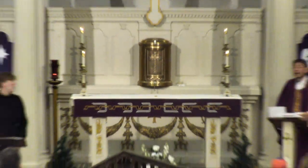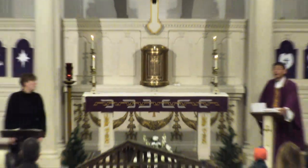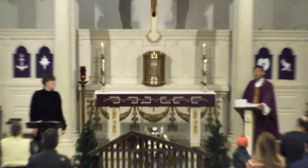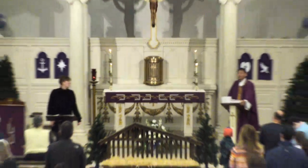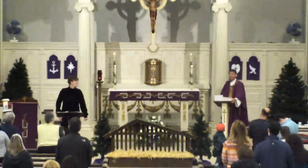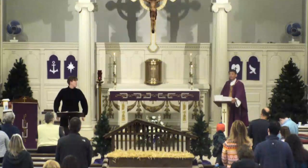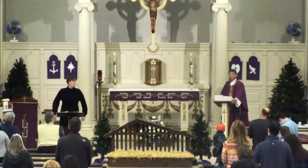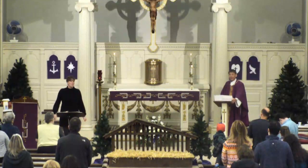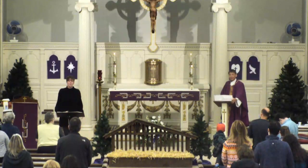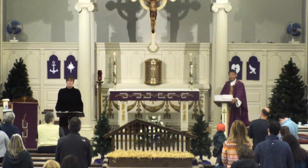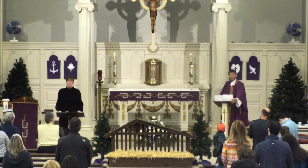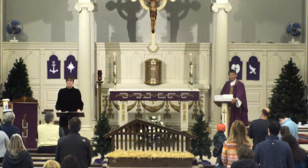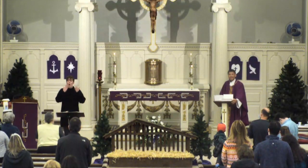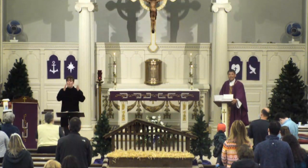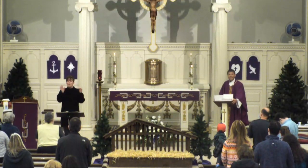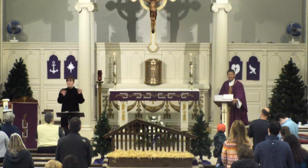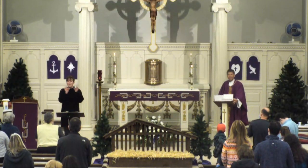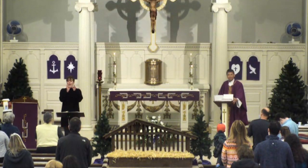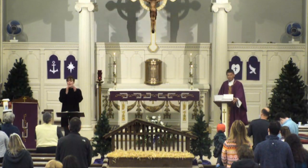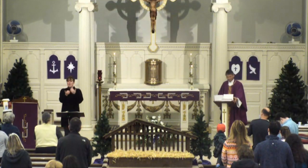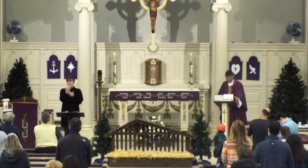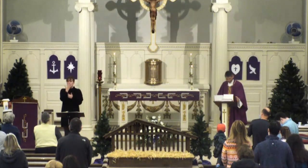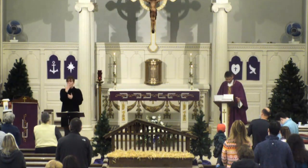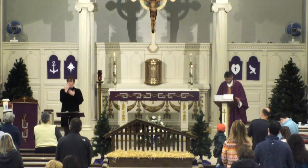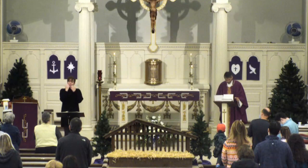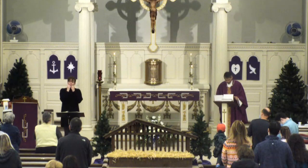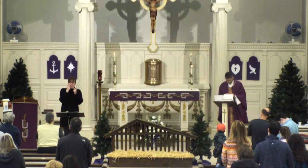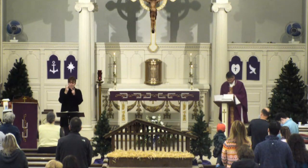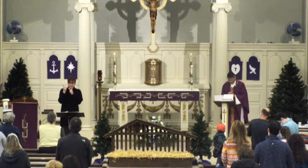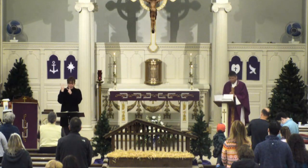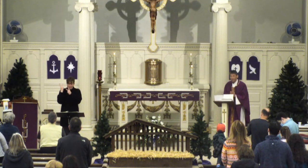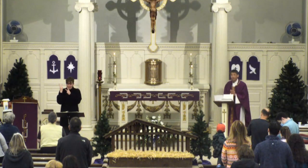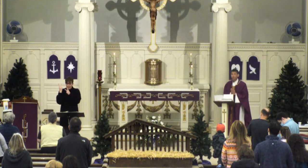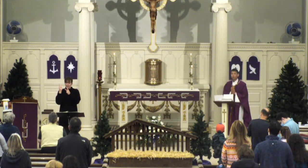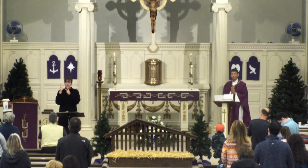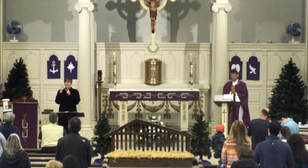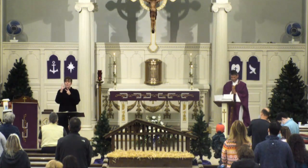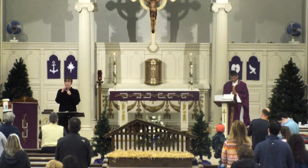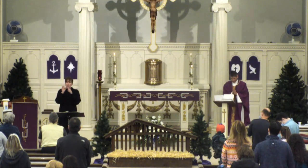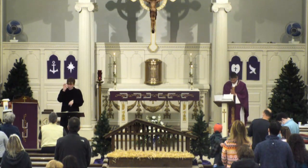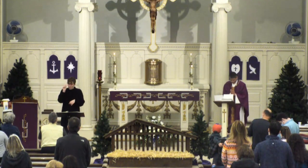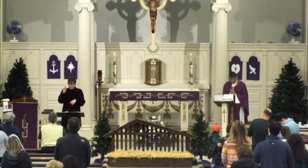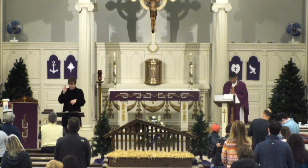We offer Mass this morning in loving memory and for the repose of the souls of